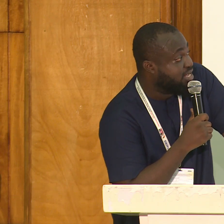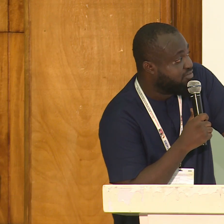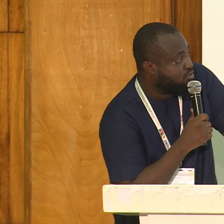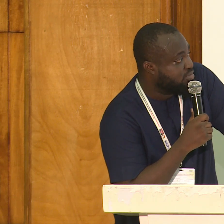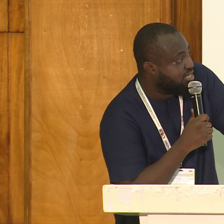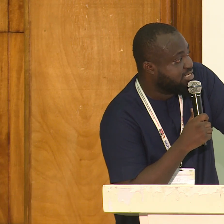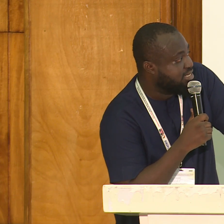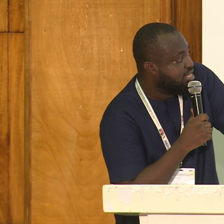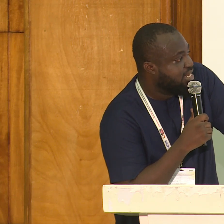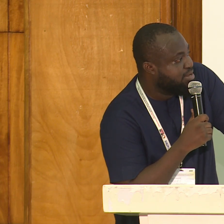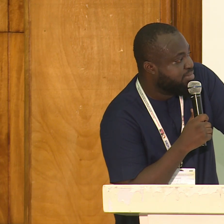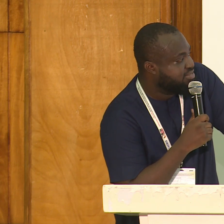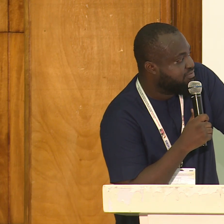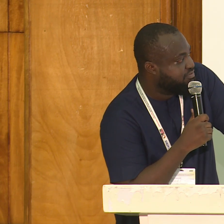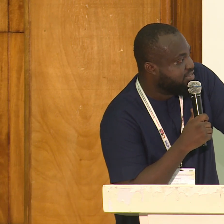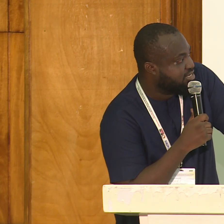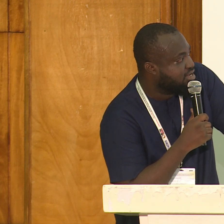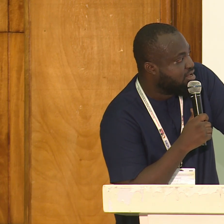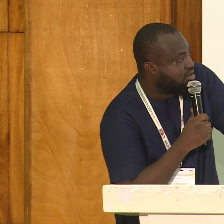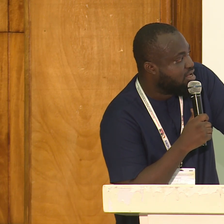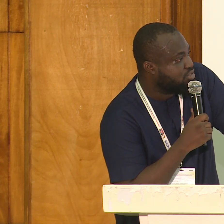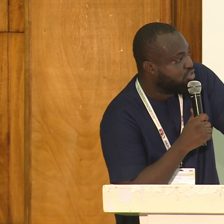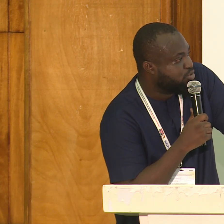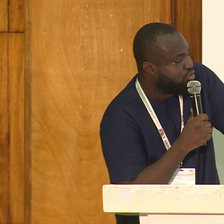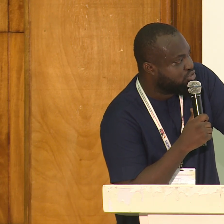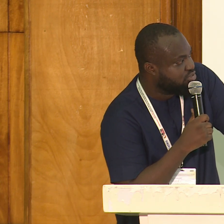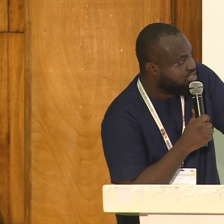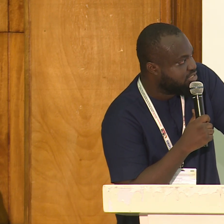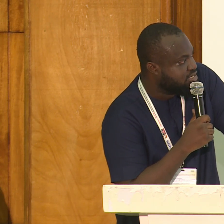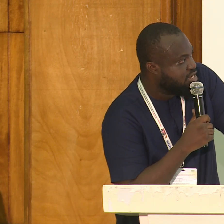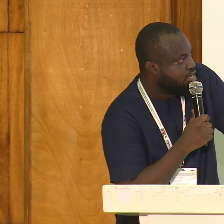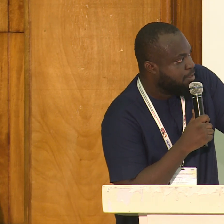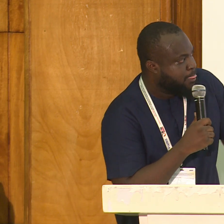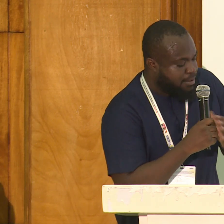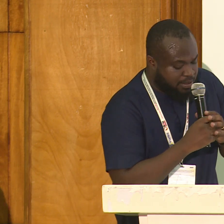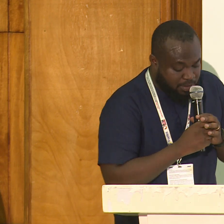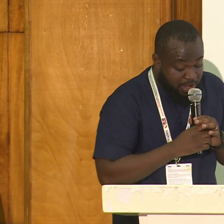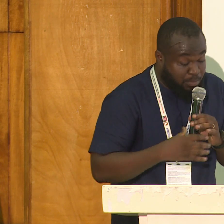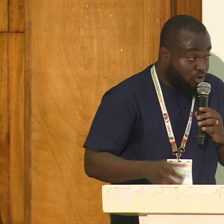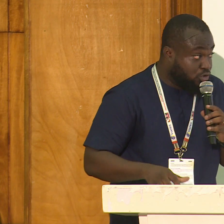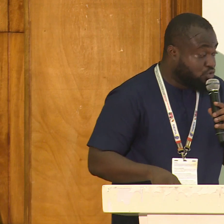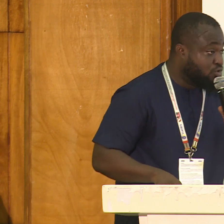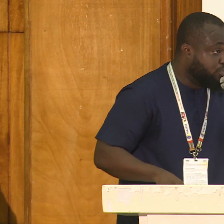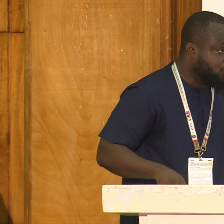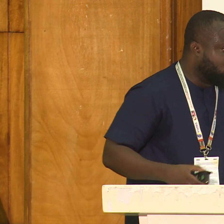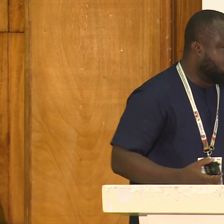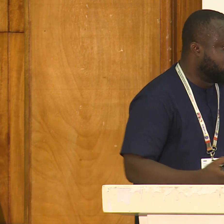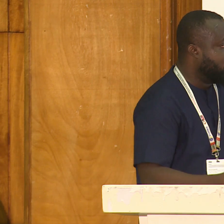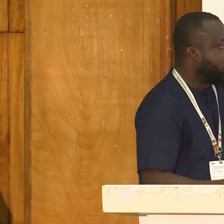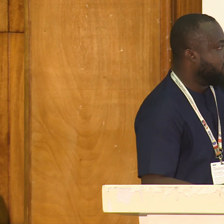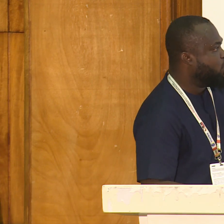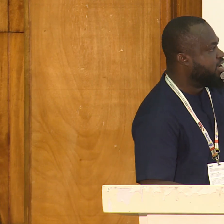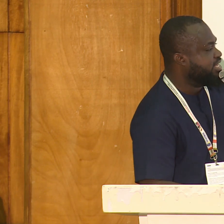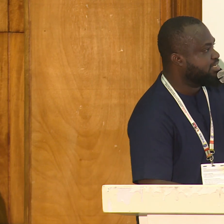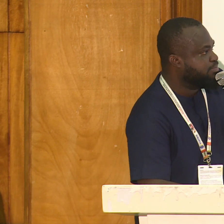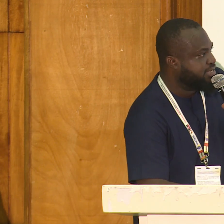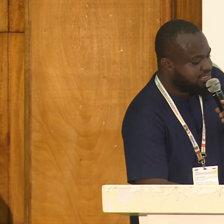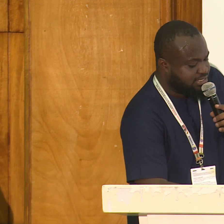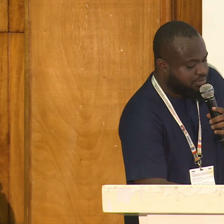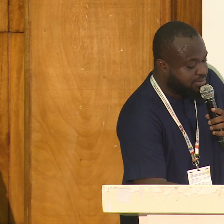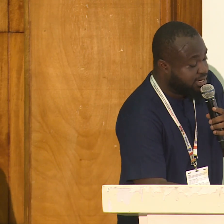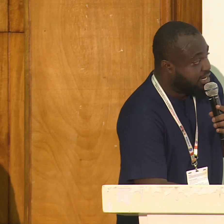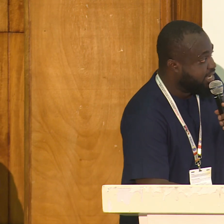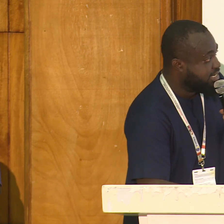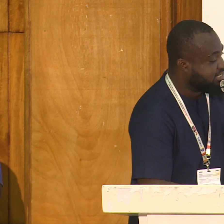socialization platforms that limit physical outreach opportunities. Also more because their work is a